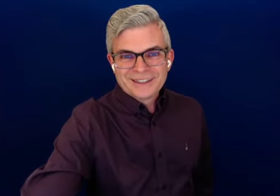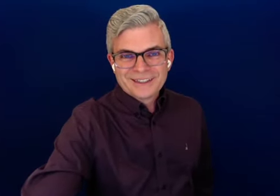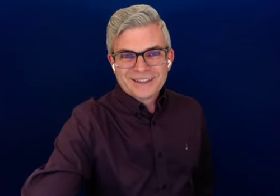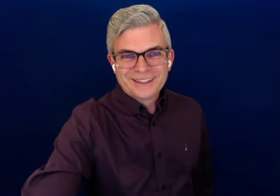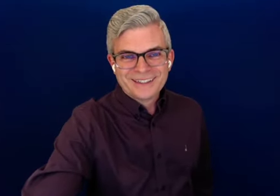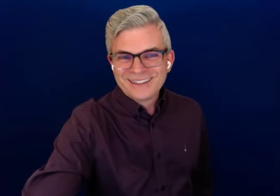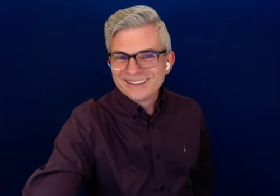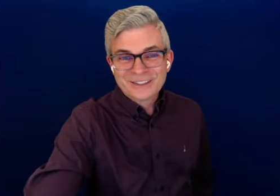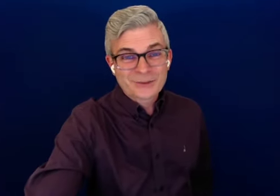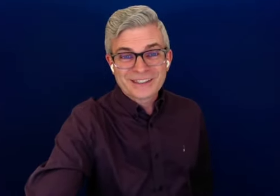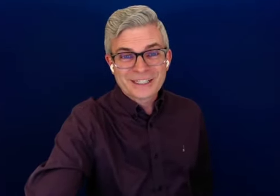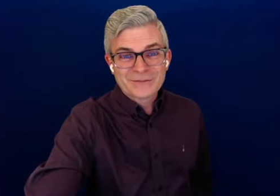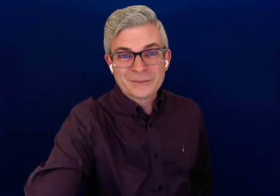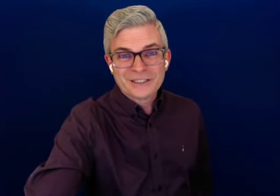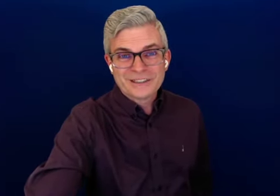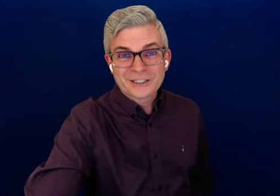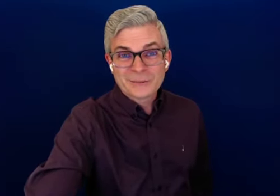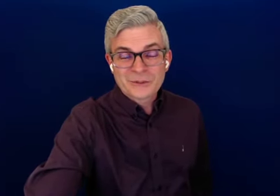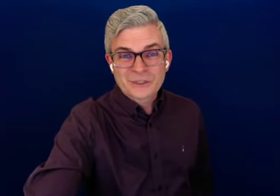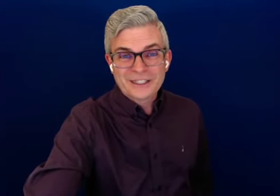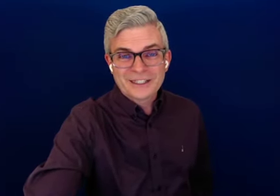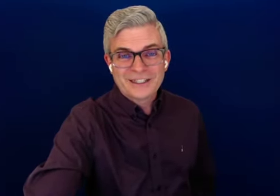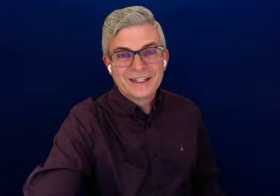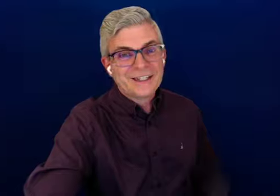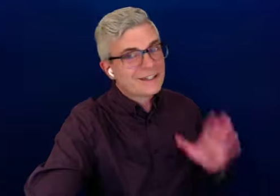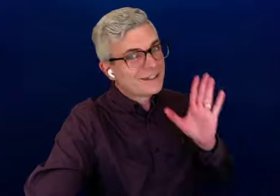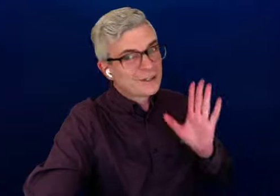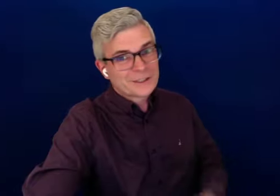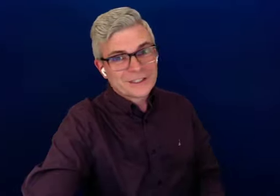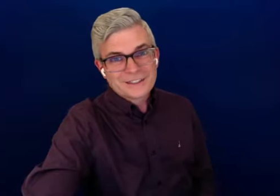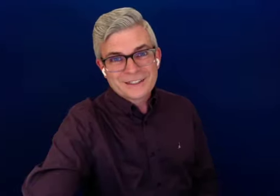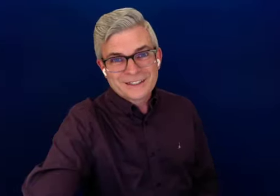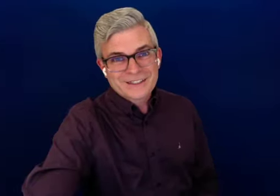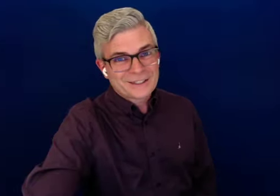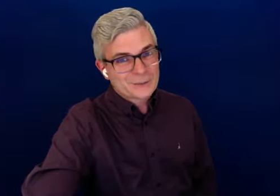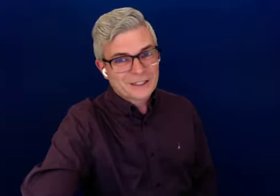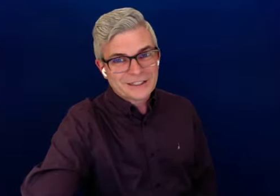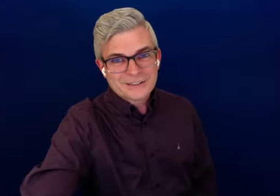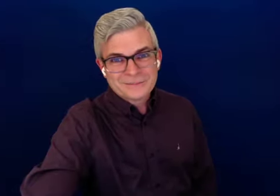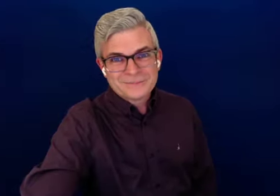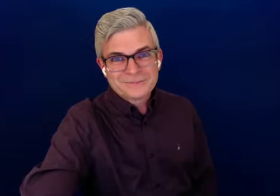27 minutes, almost 28. I really did this to help guys.